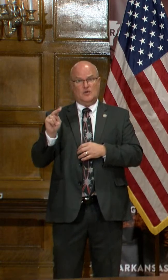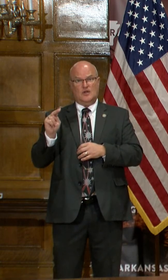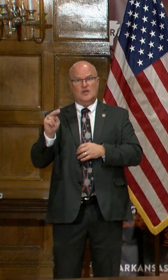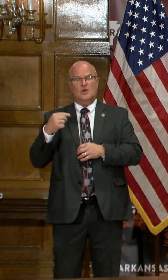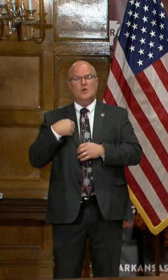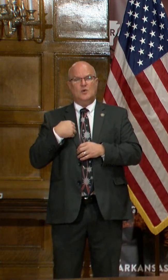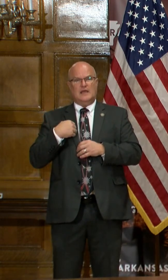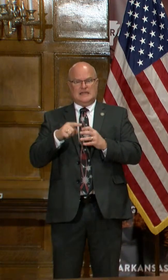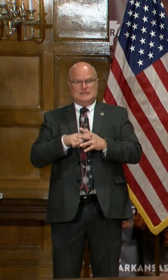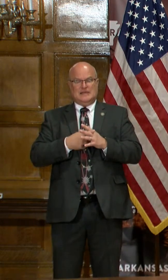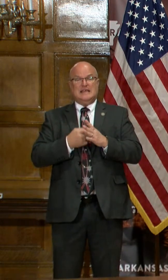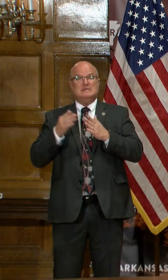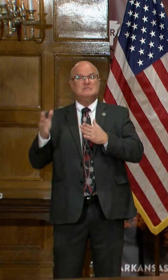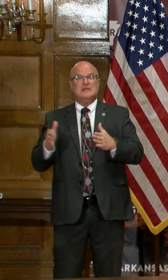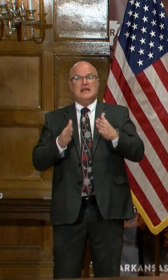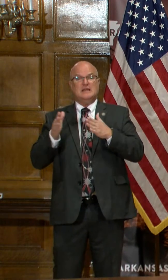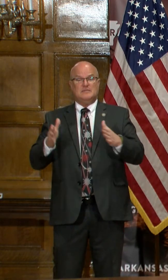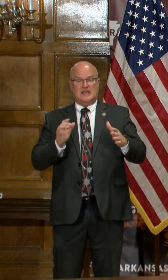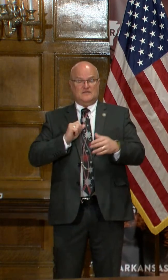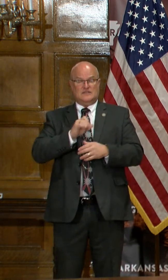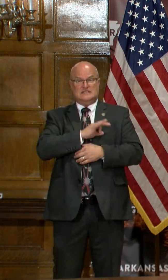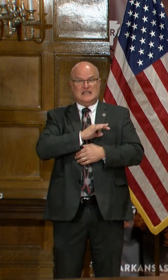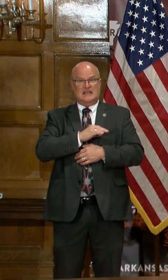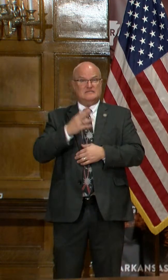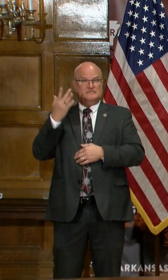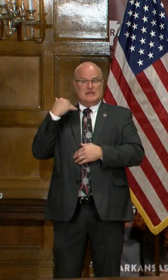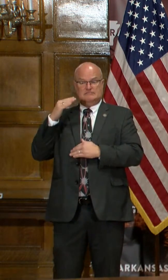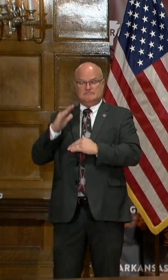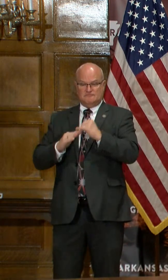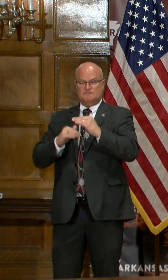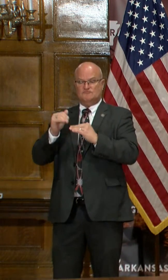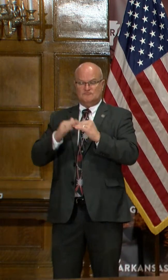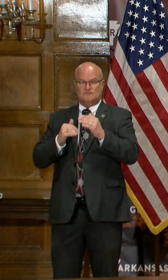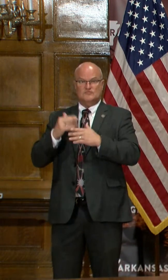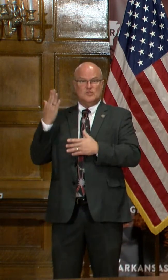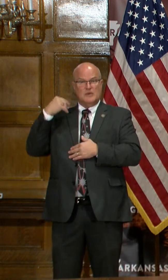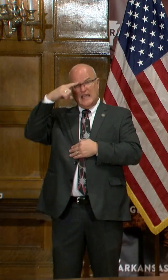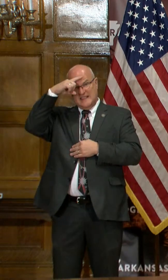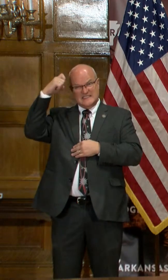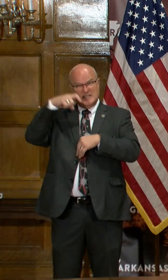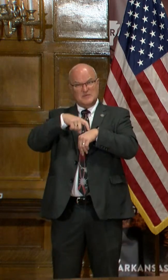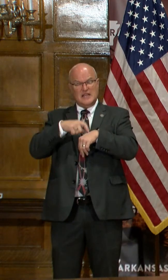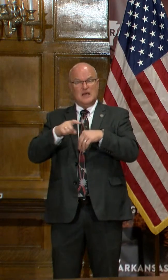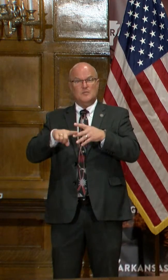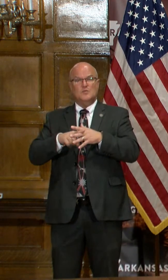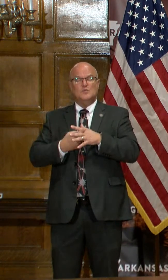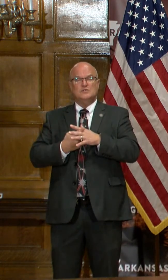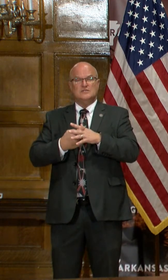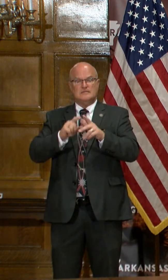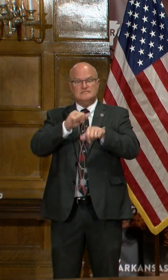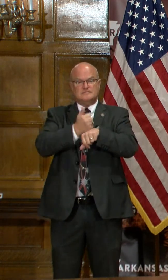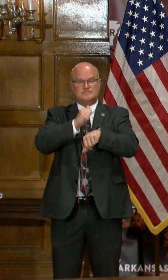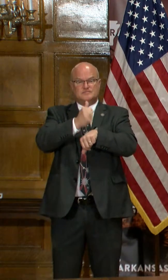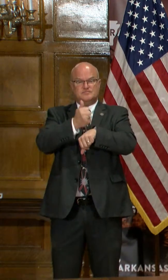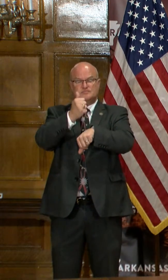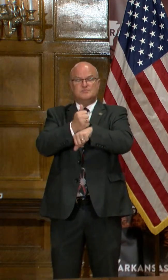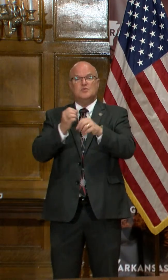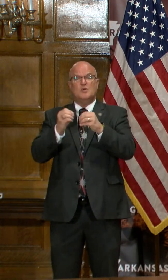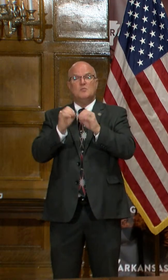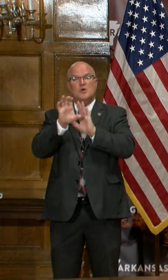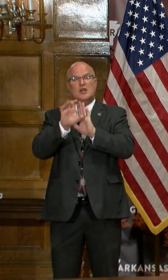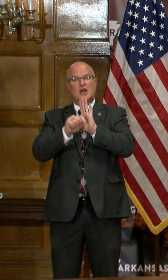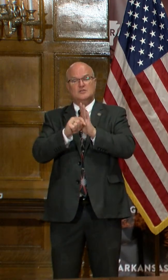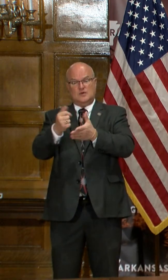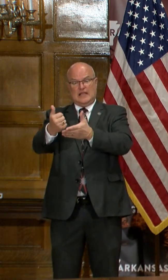had to begin planning for staffing back when we began construction. So back in the summer, we started lining up more contract help to come